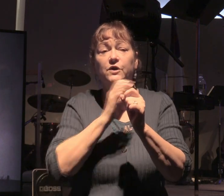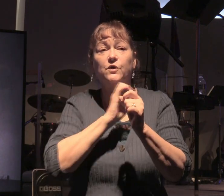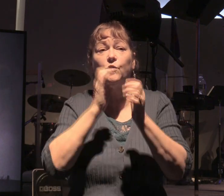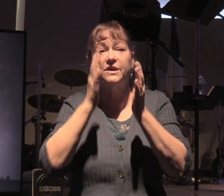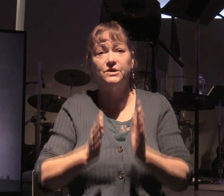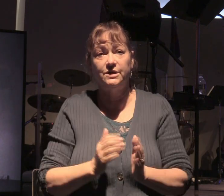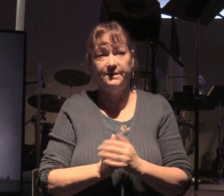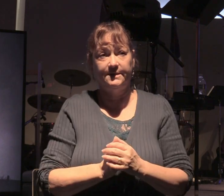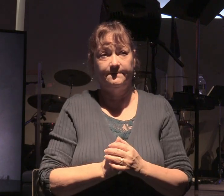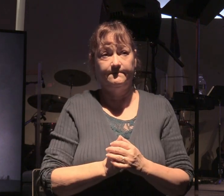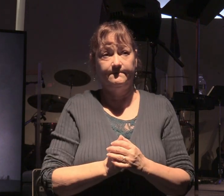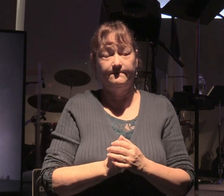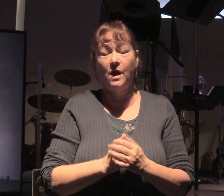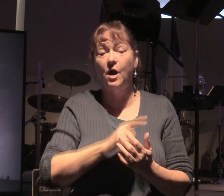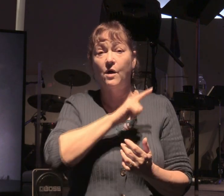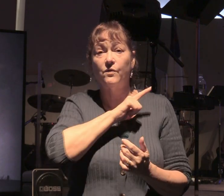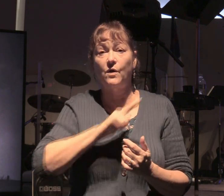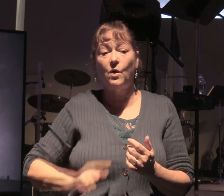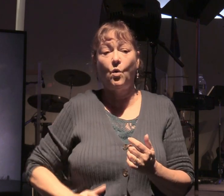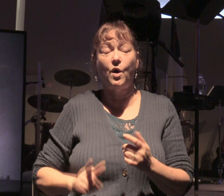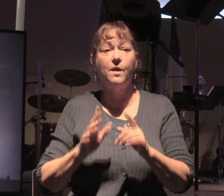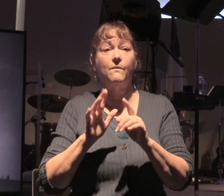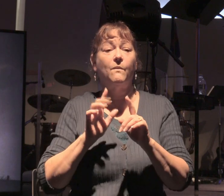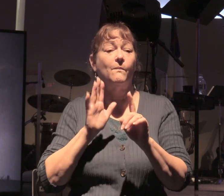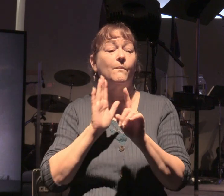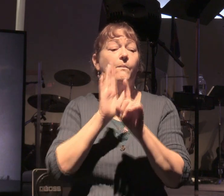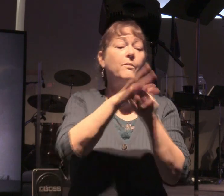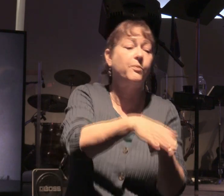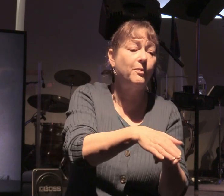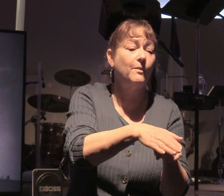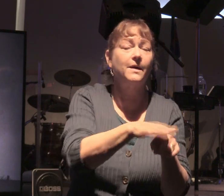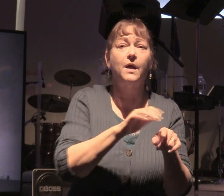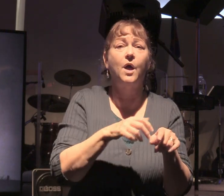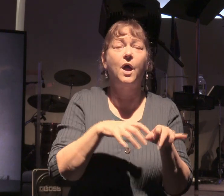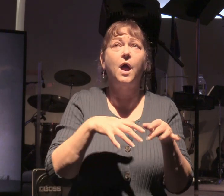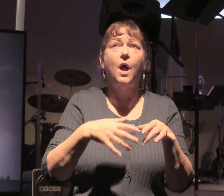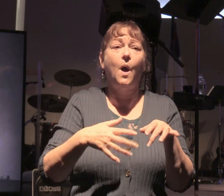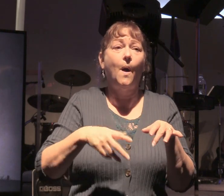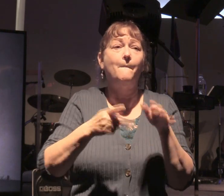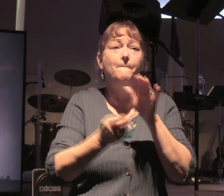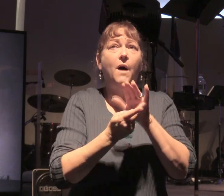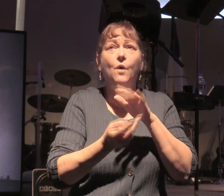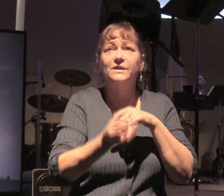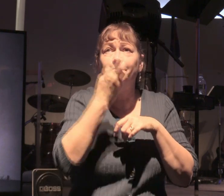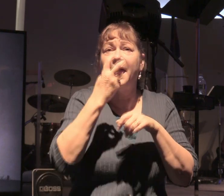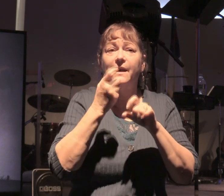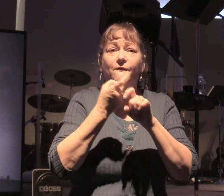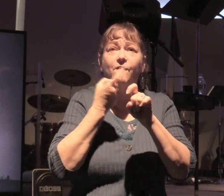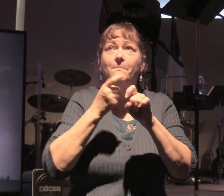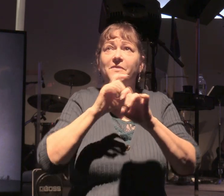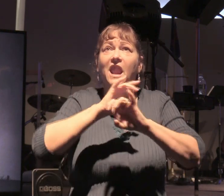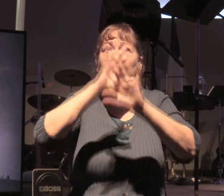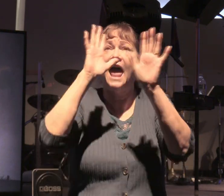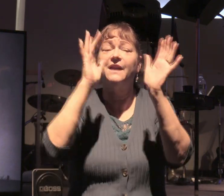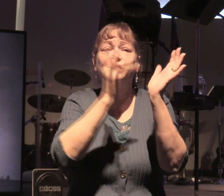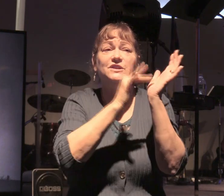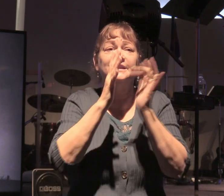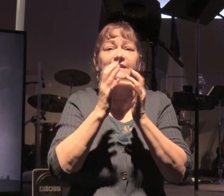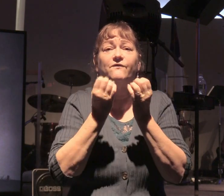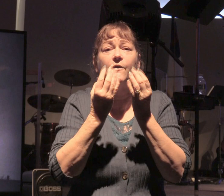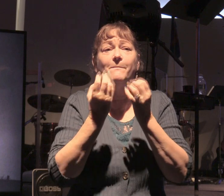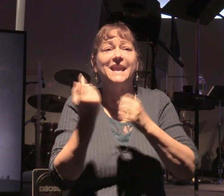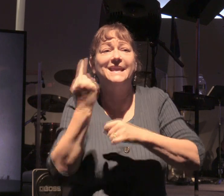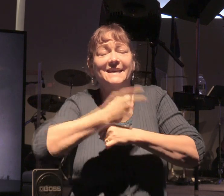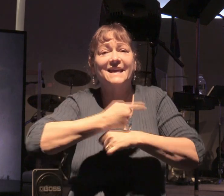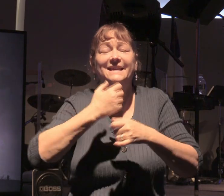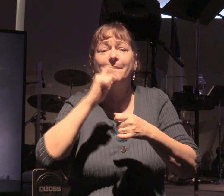Christians. The Lord knocked him to the ground. Paul was blinded by the light of Jesus. And for several days, he must